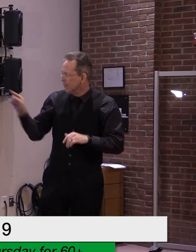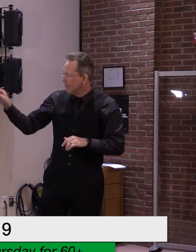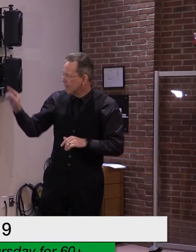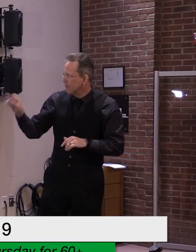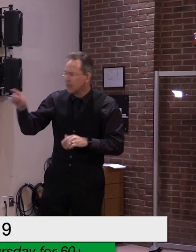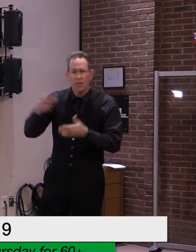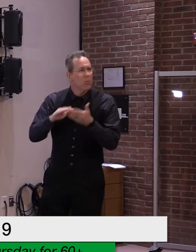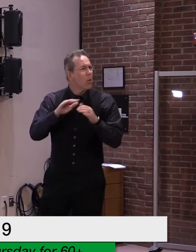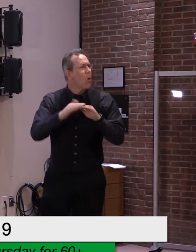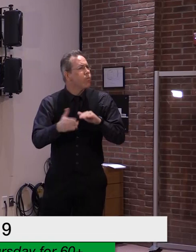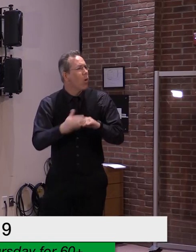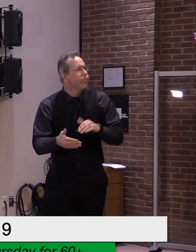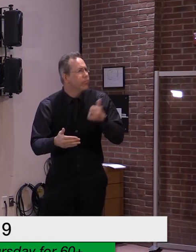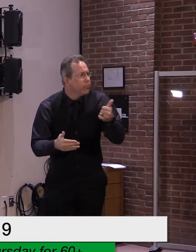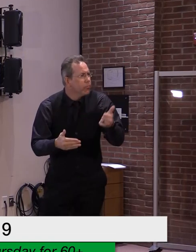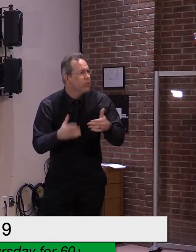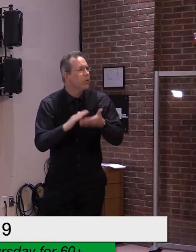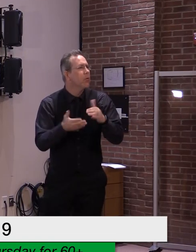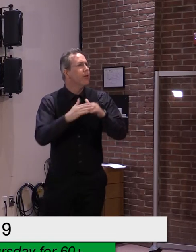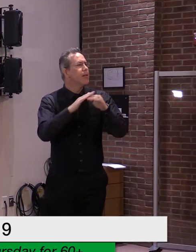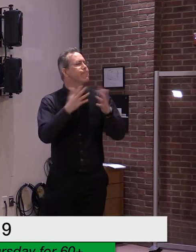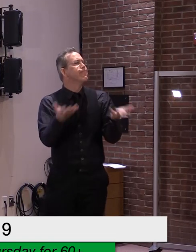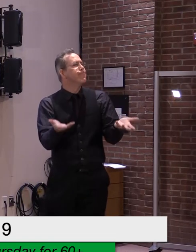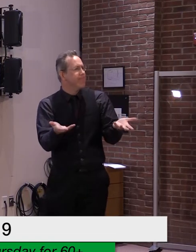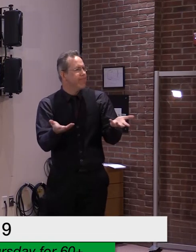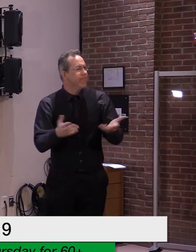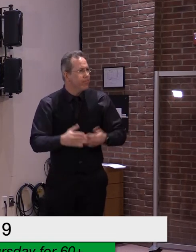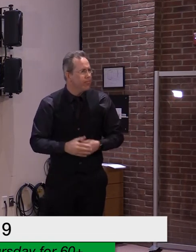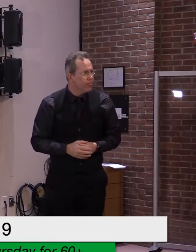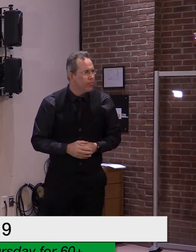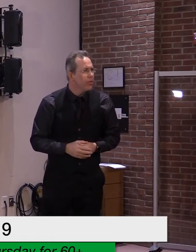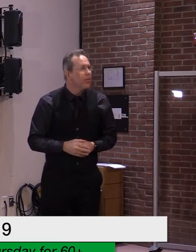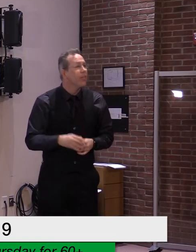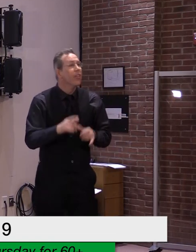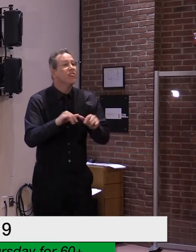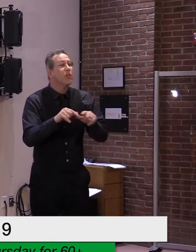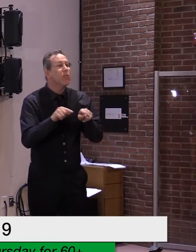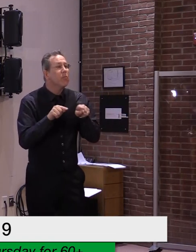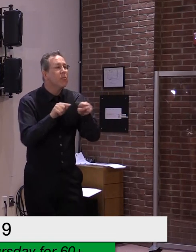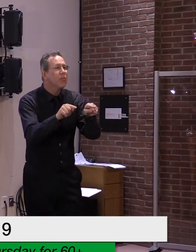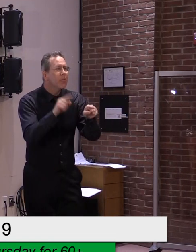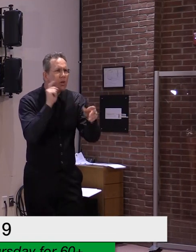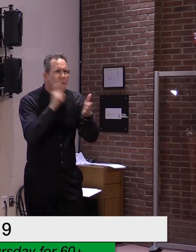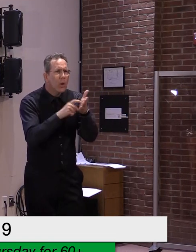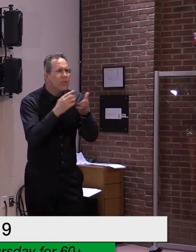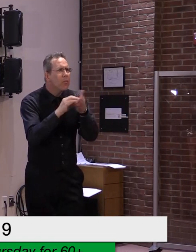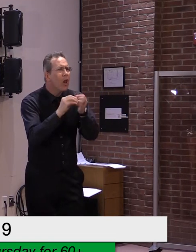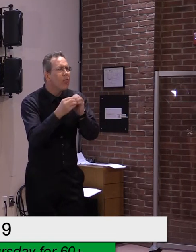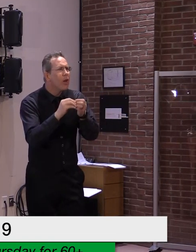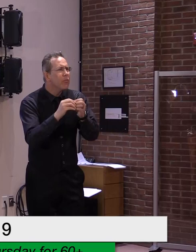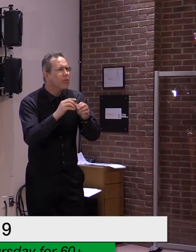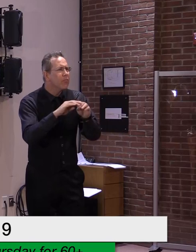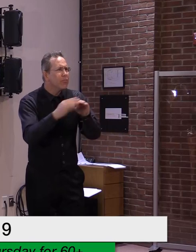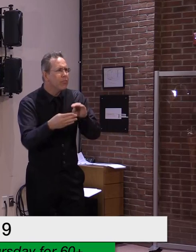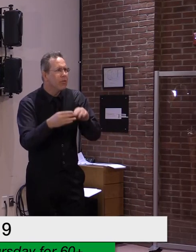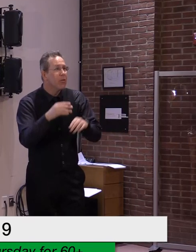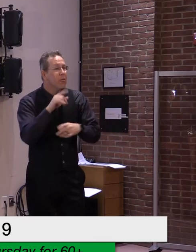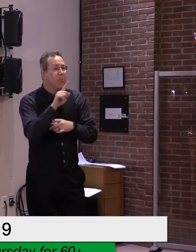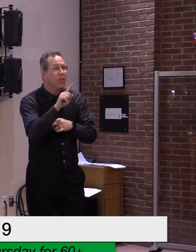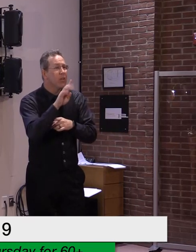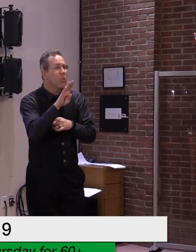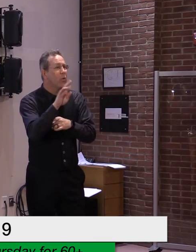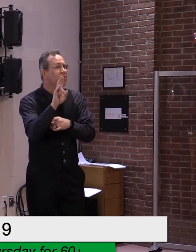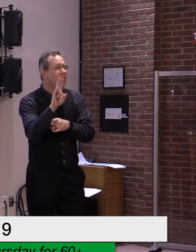well. This is at the same time they're seeing variants reported in high numbers and while their